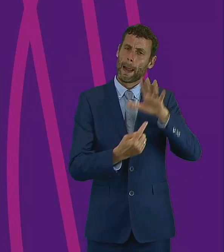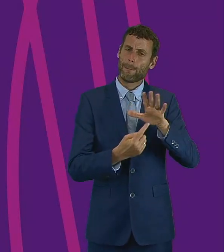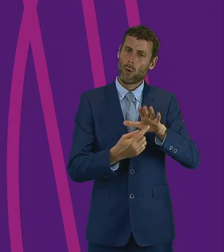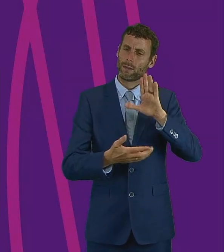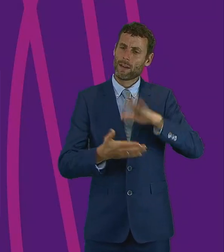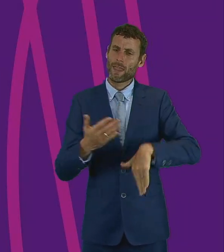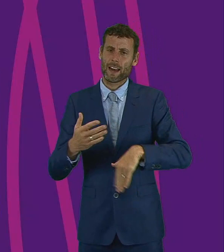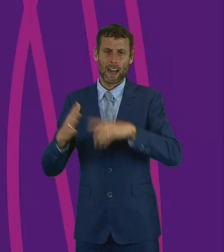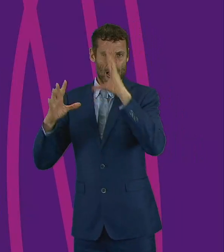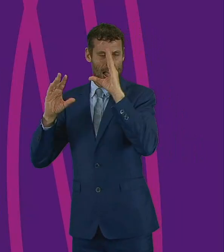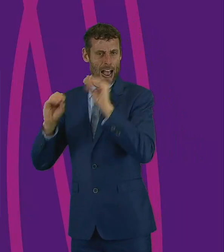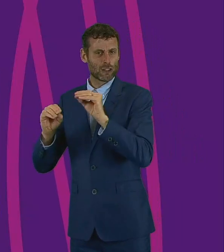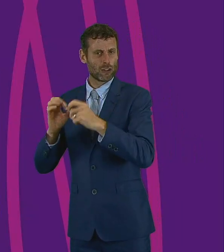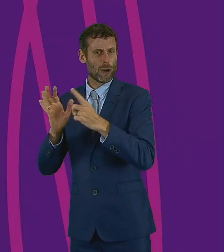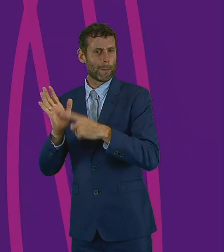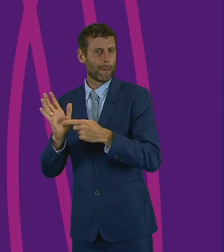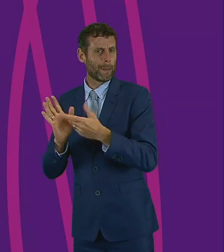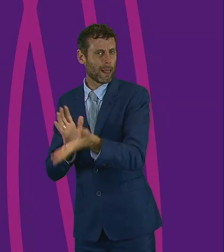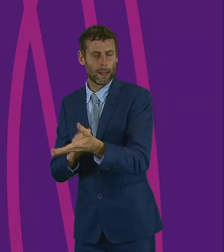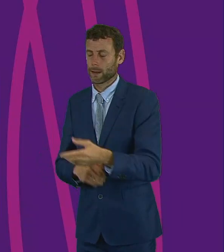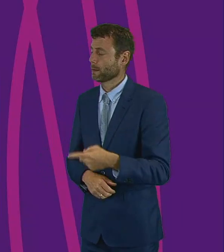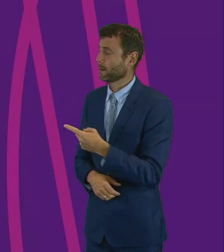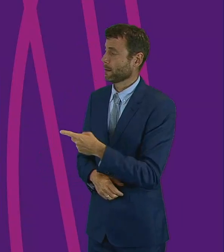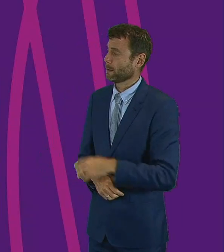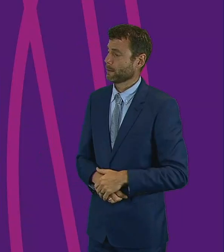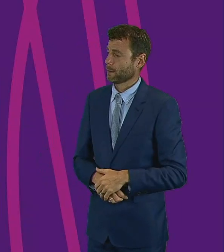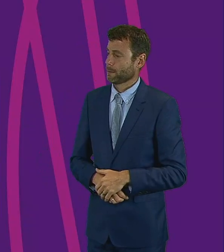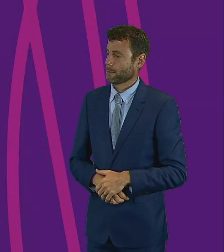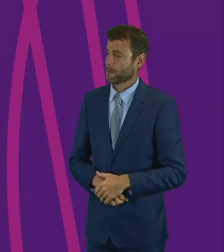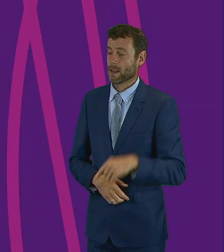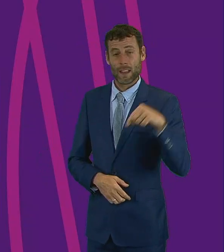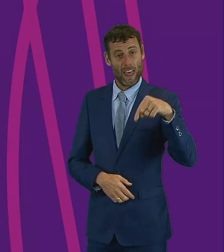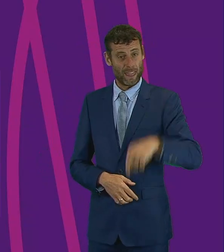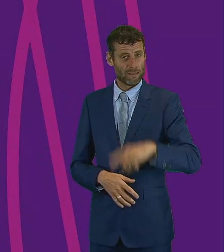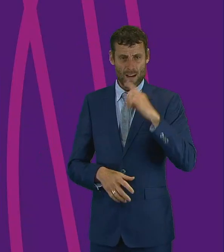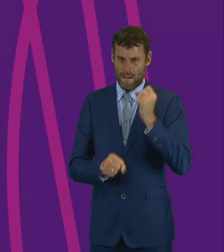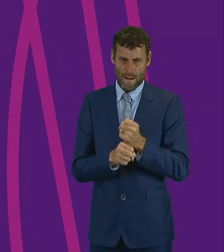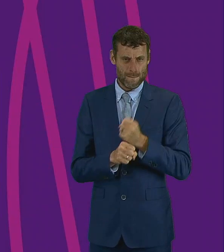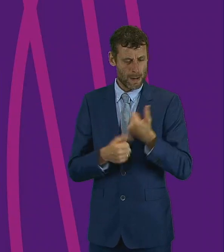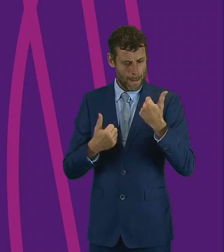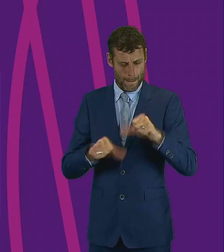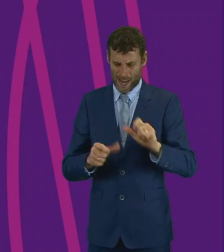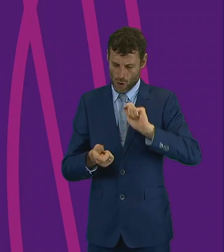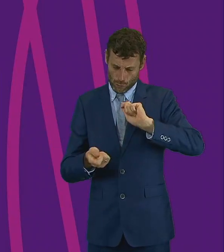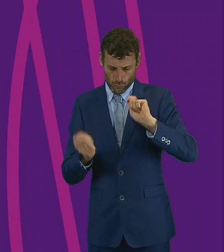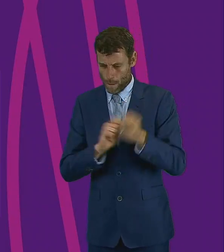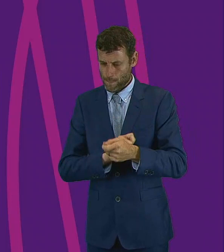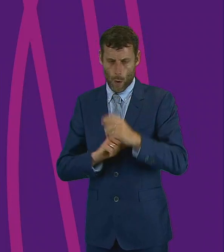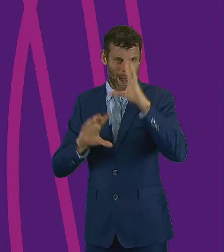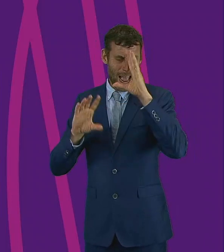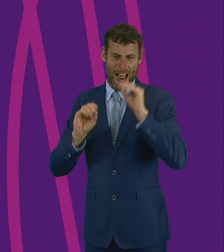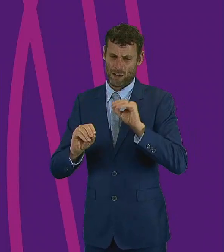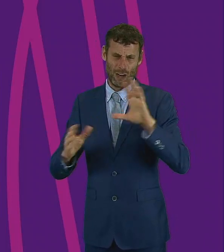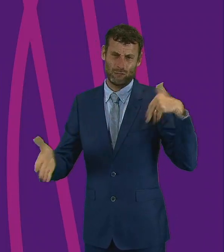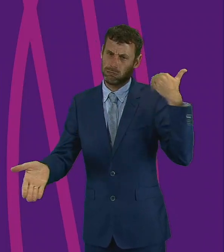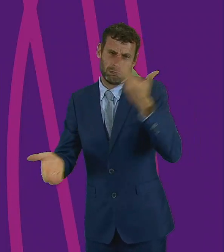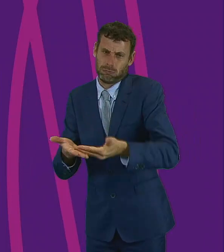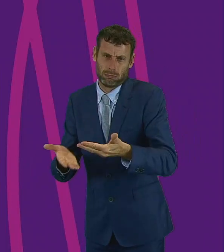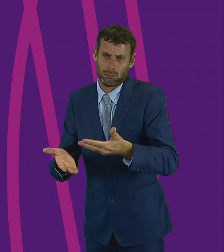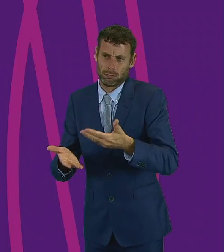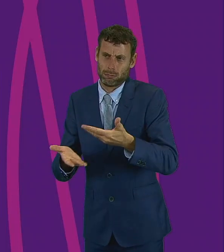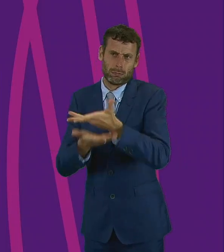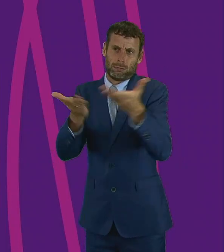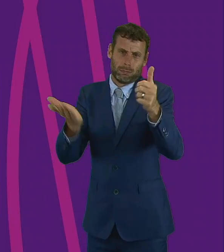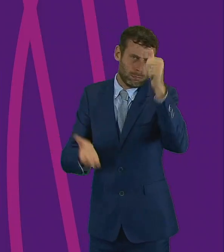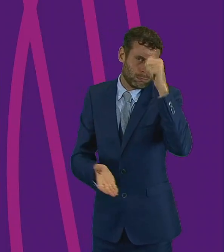well-known, well-established and well-underway programme of improvements and reform in education. Of course, we